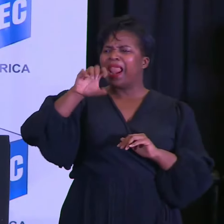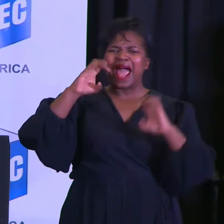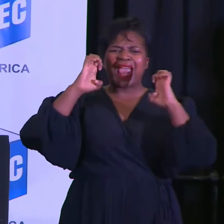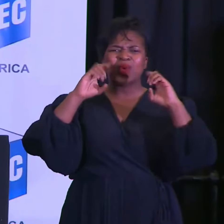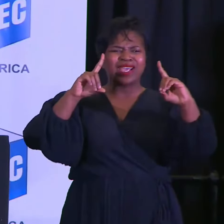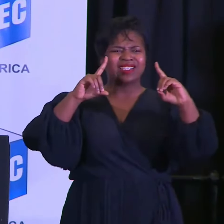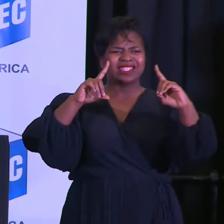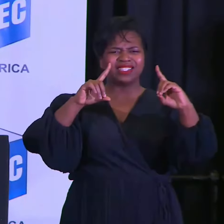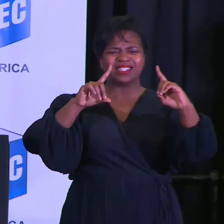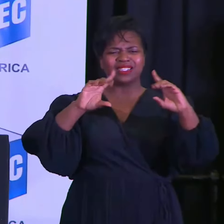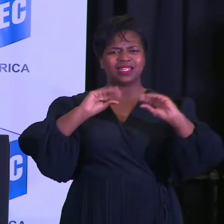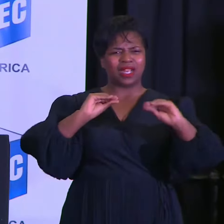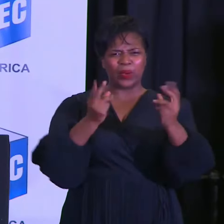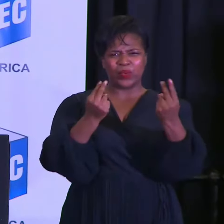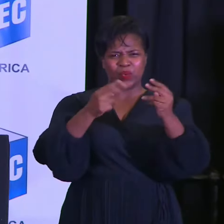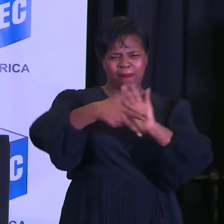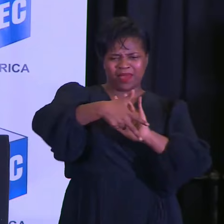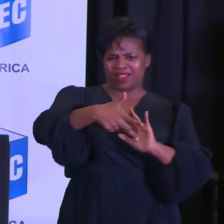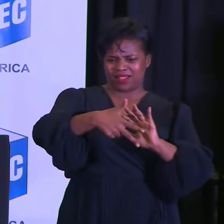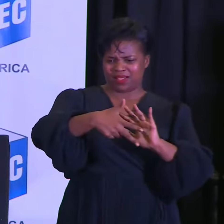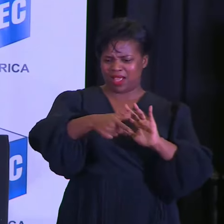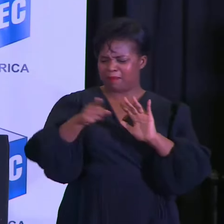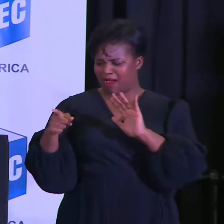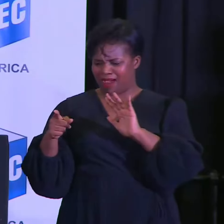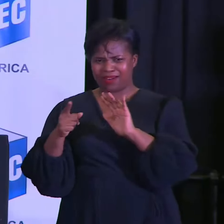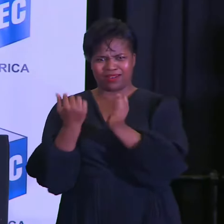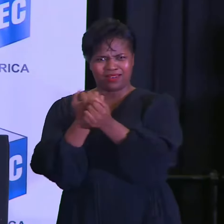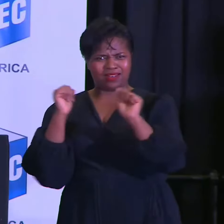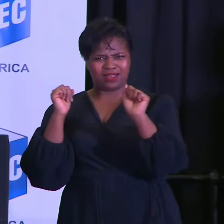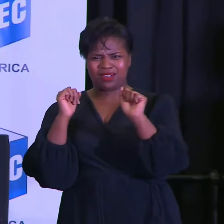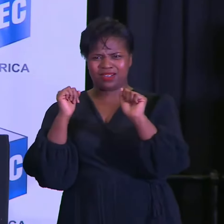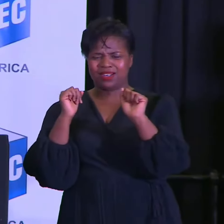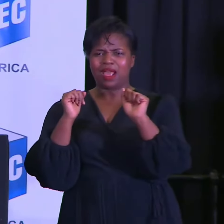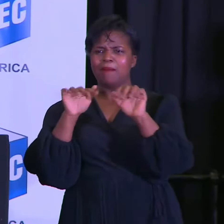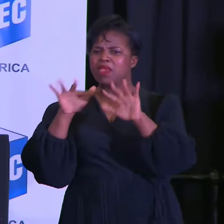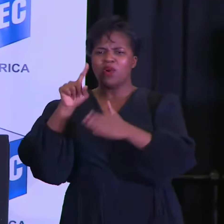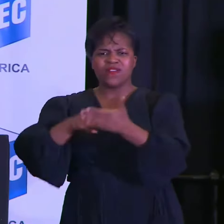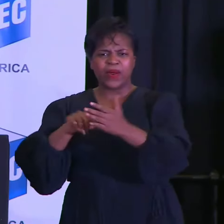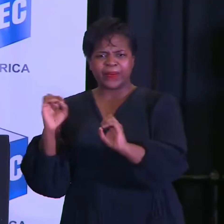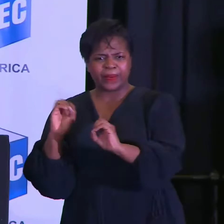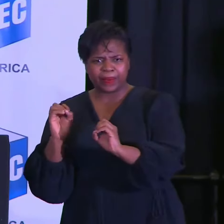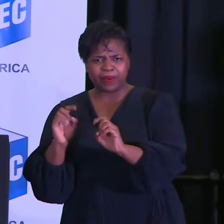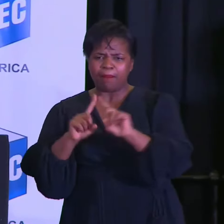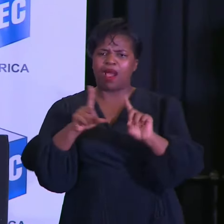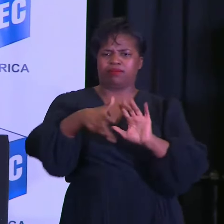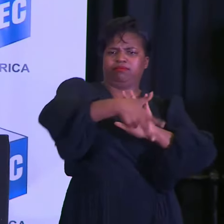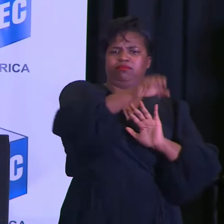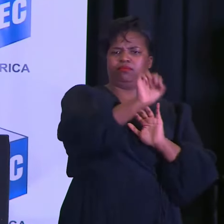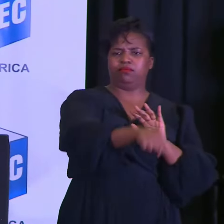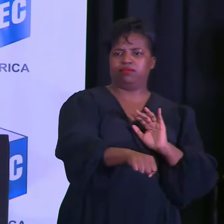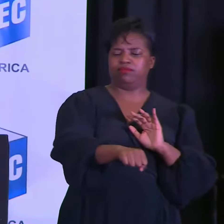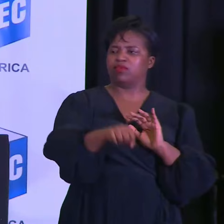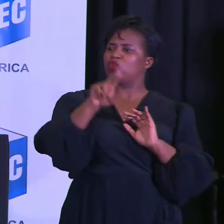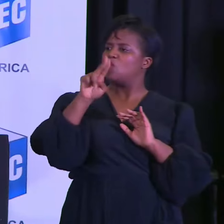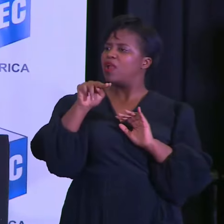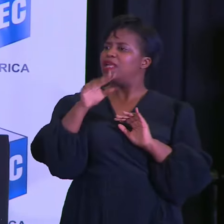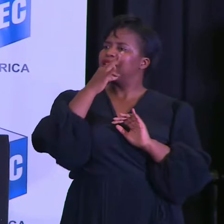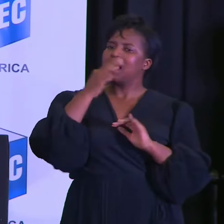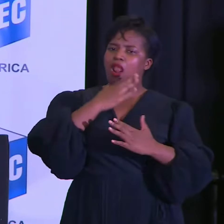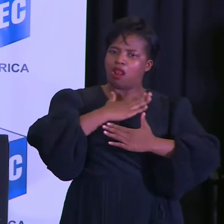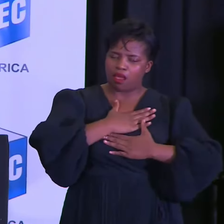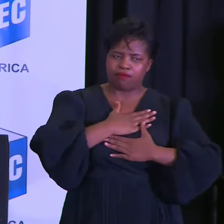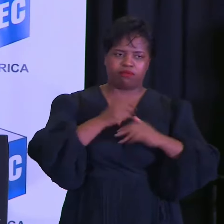is inconsistent with the democracy of our country. The UIM commits to serve South Africa with love